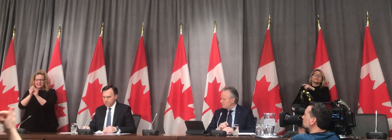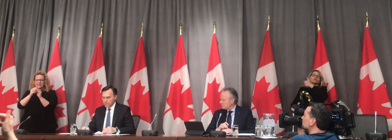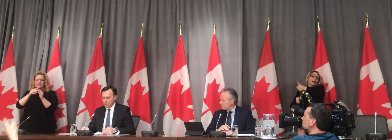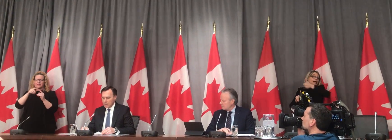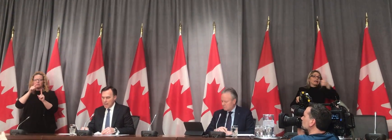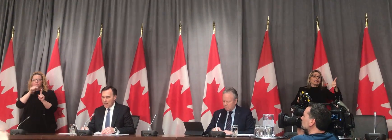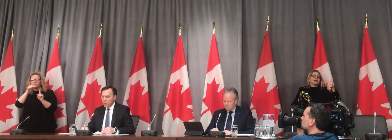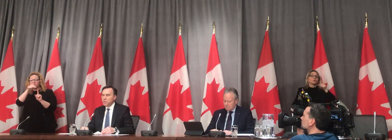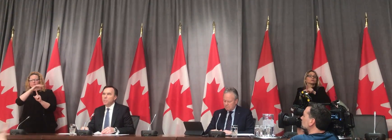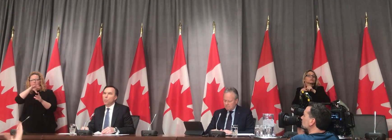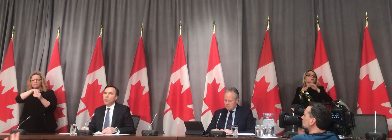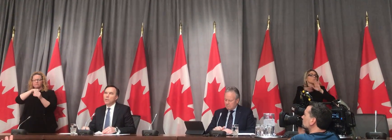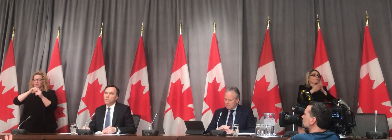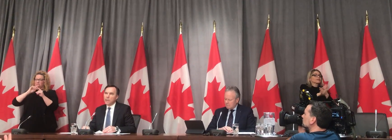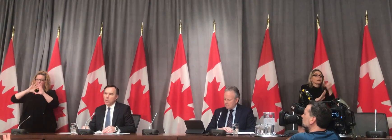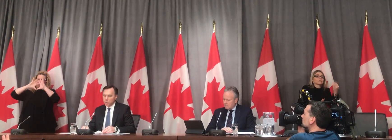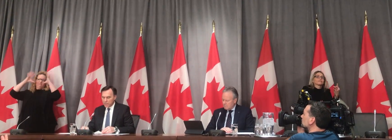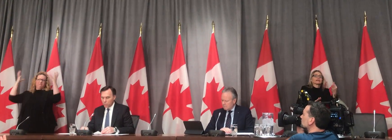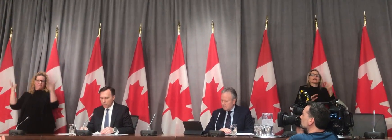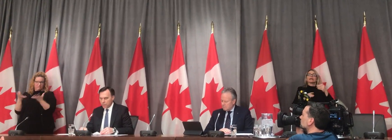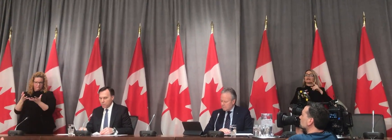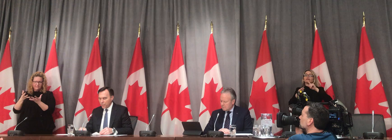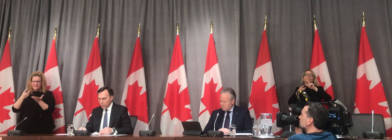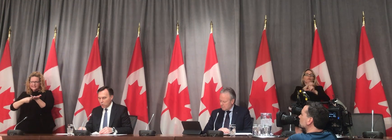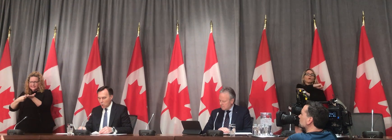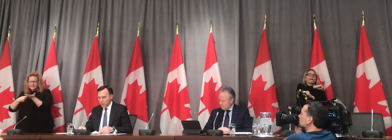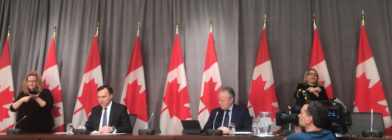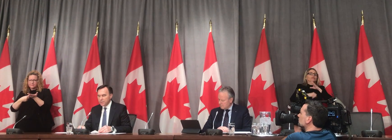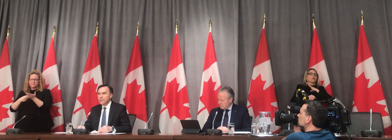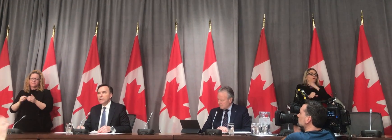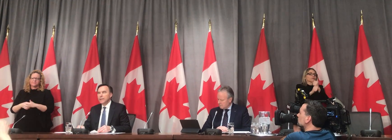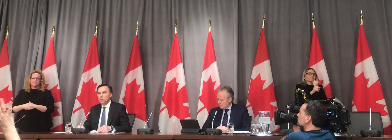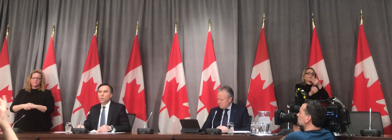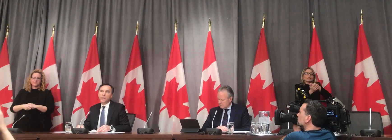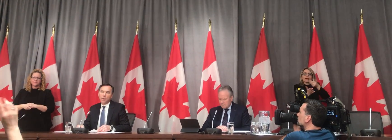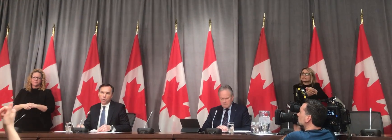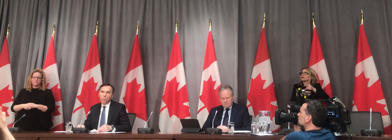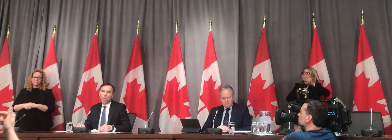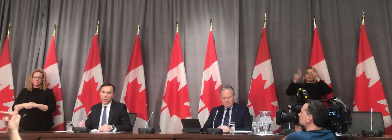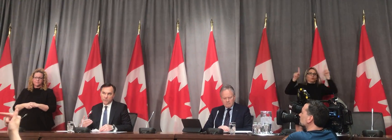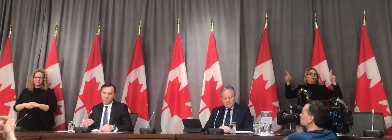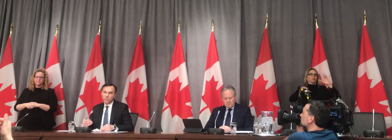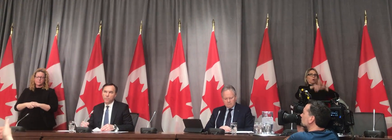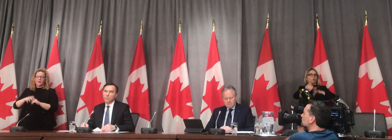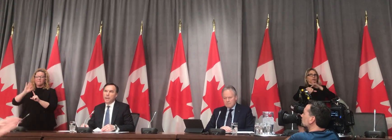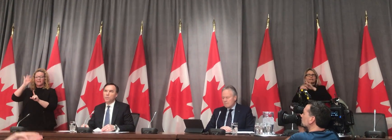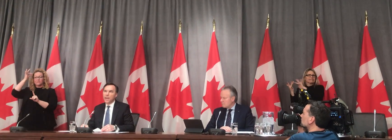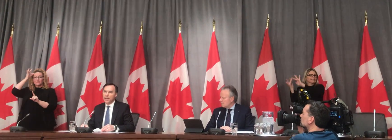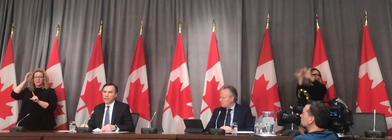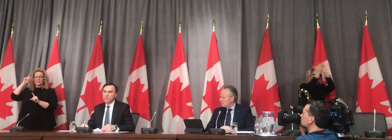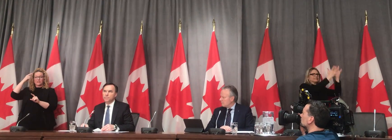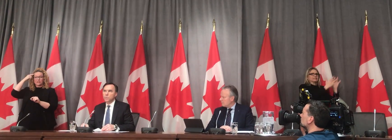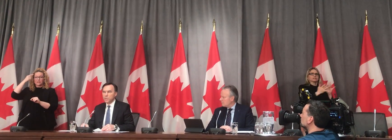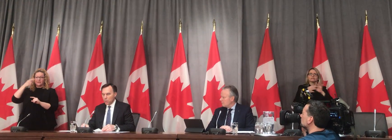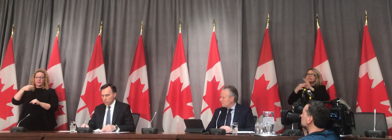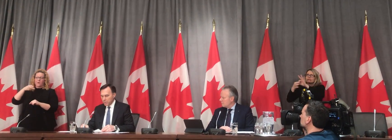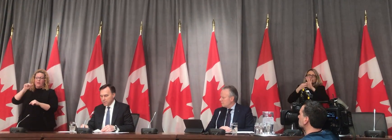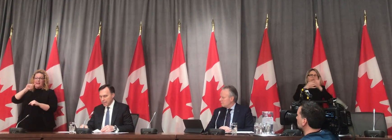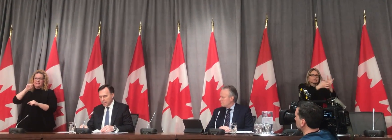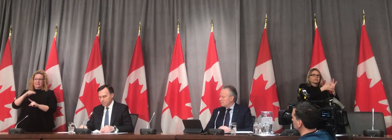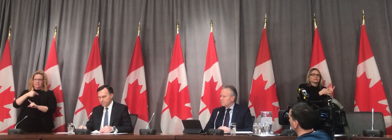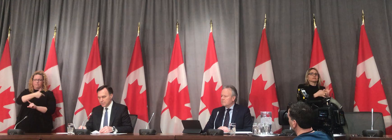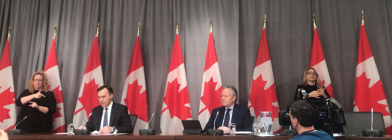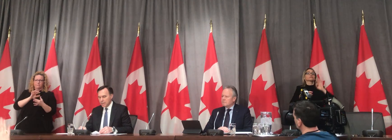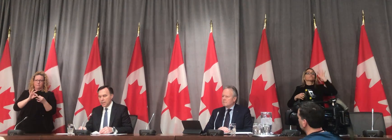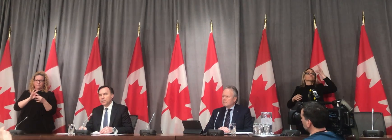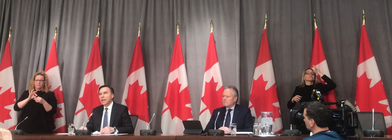world. I've also been working very closely with federal colleagues, including Governor Polas from the Bank of Canada, who's here with me